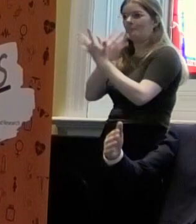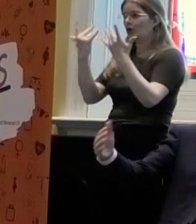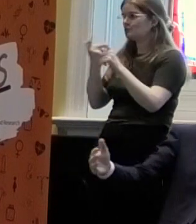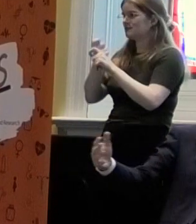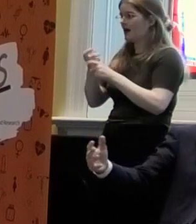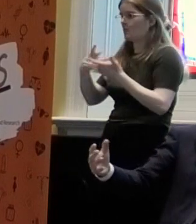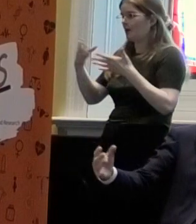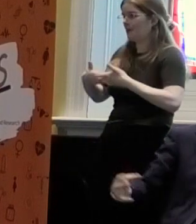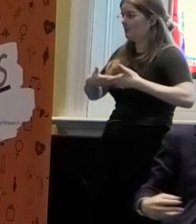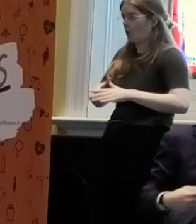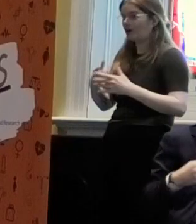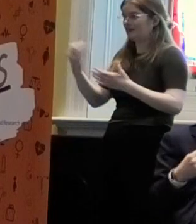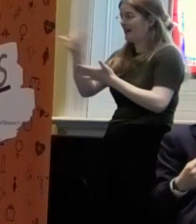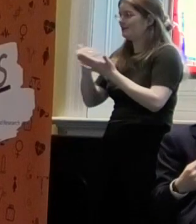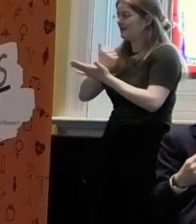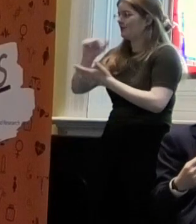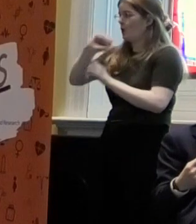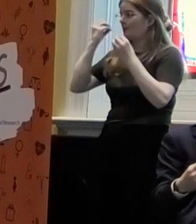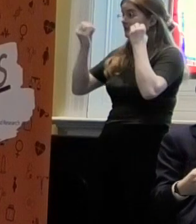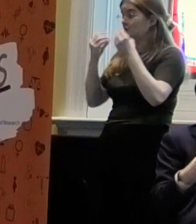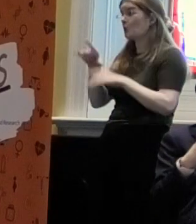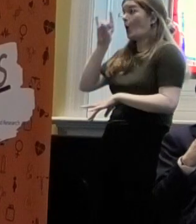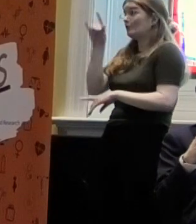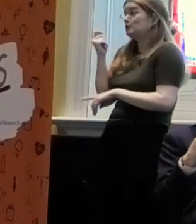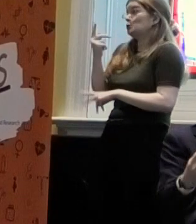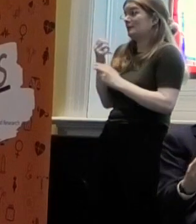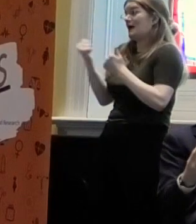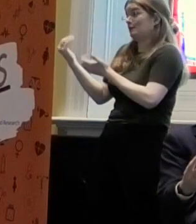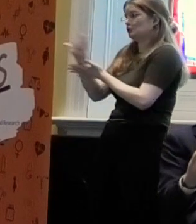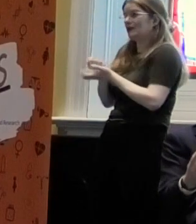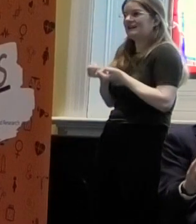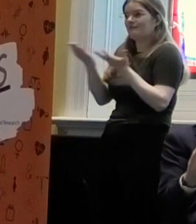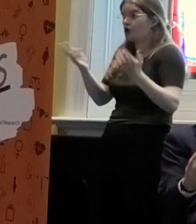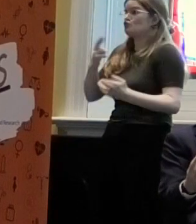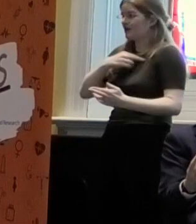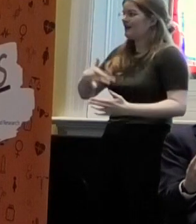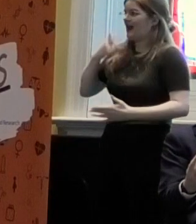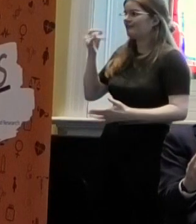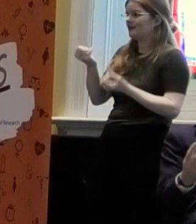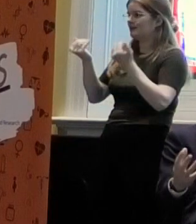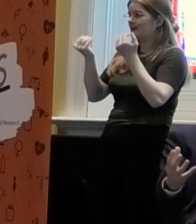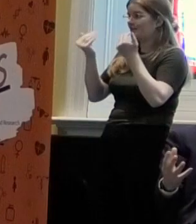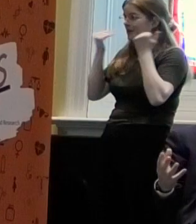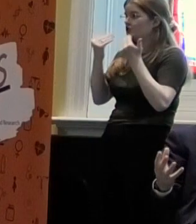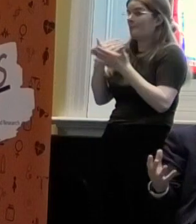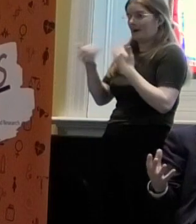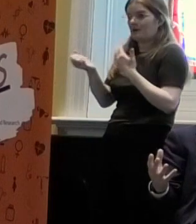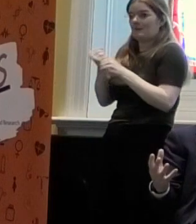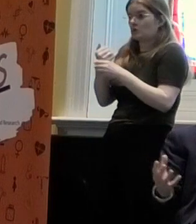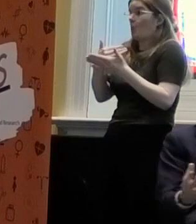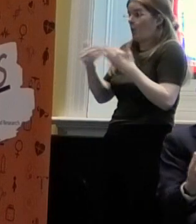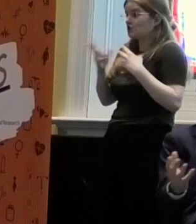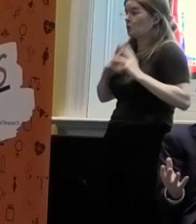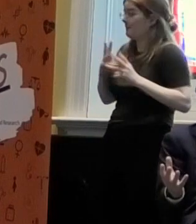points, their opinions. So we hope to be in a position soon to actually give real world data on what do women